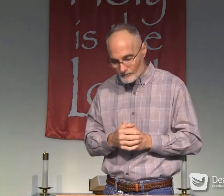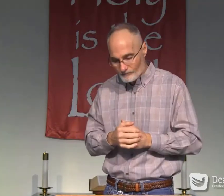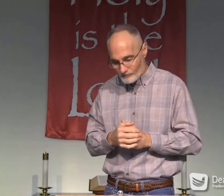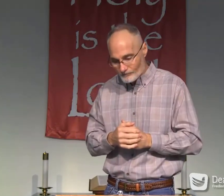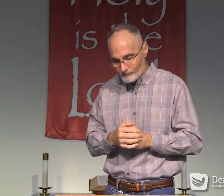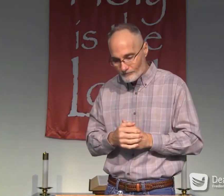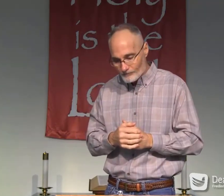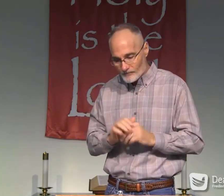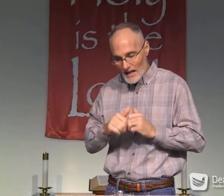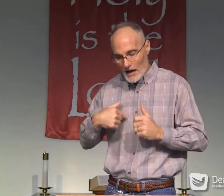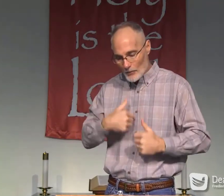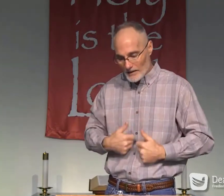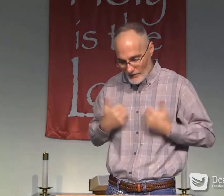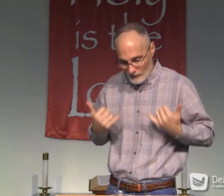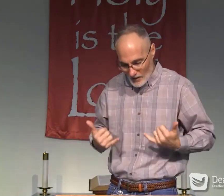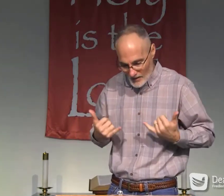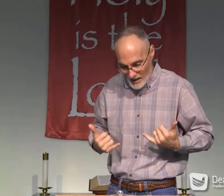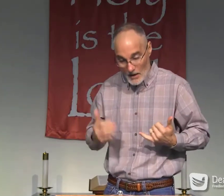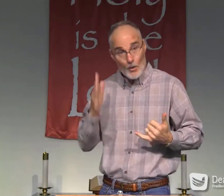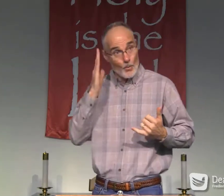eternal life is our focus.